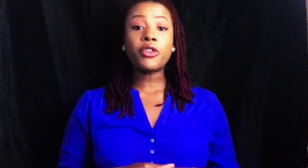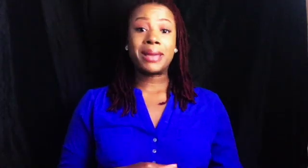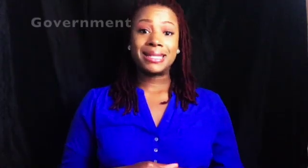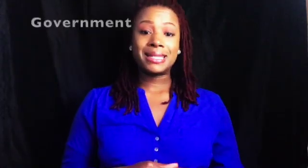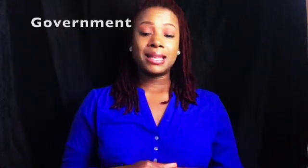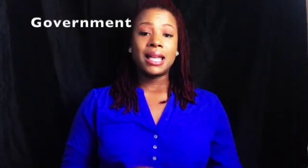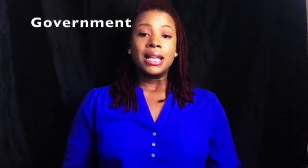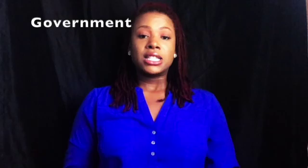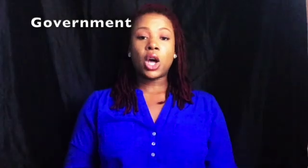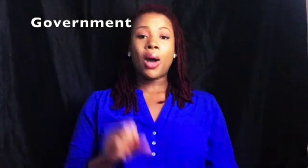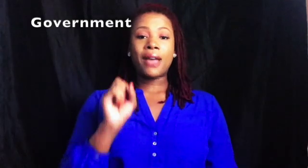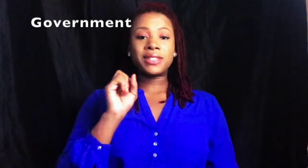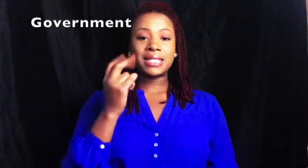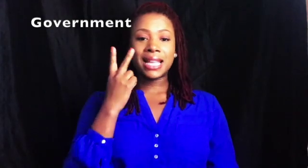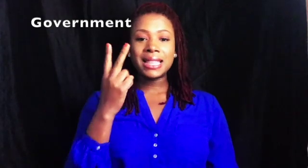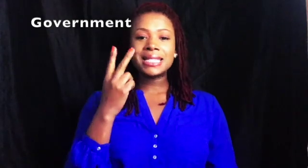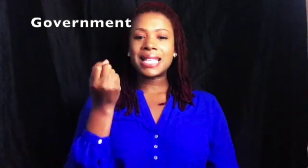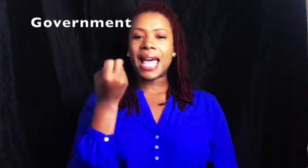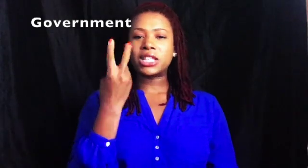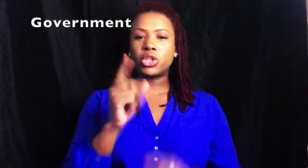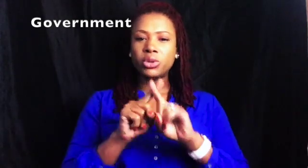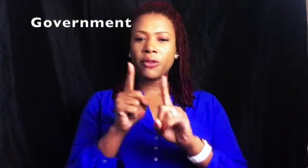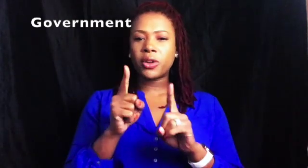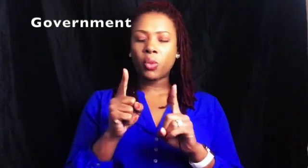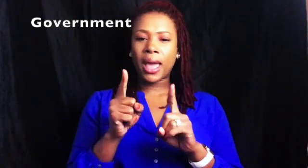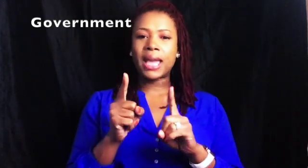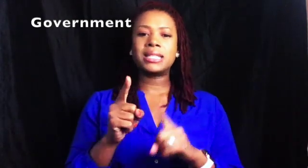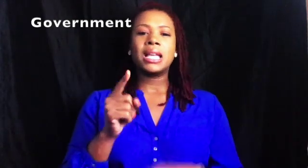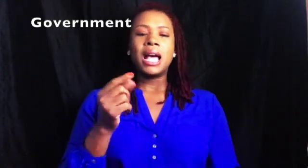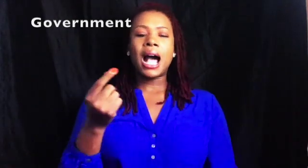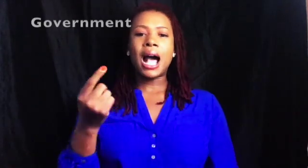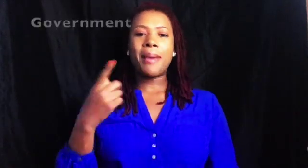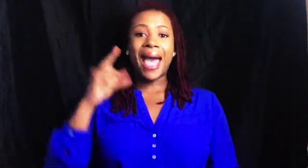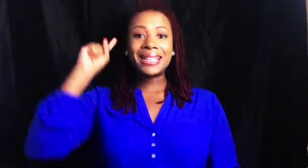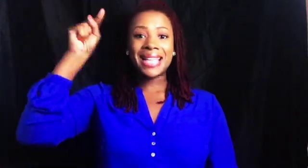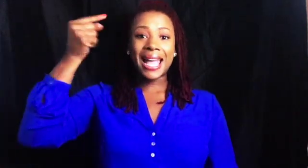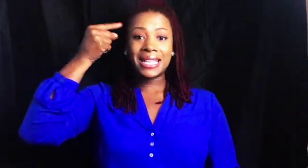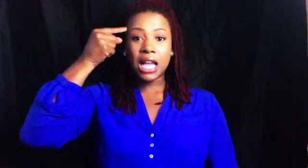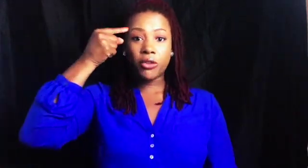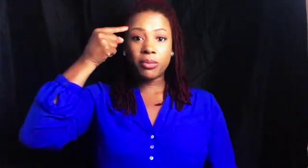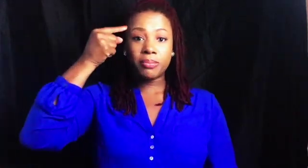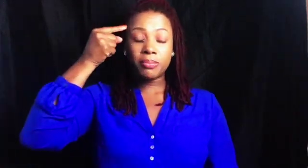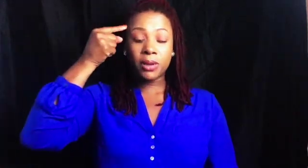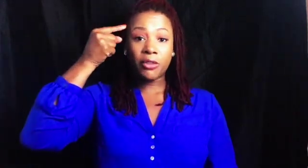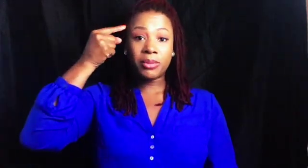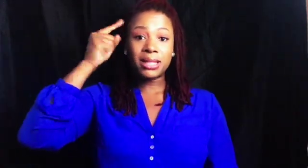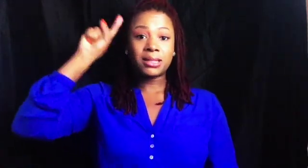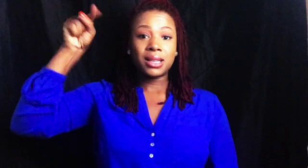government. So I've seen this sign 2 different ways. I sign government.